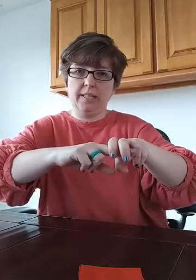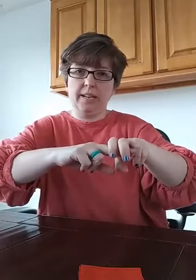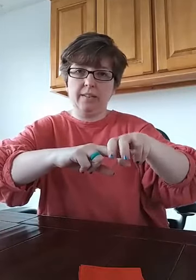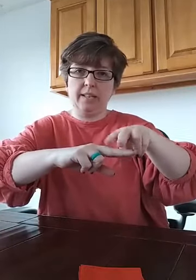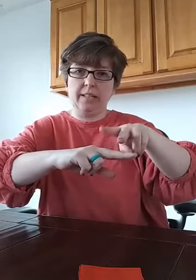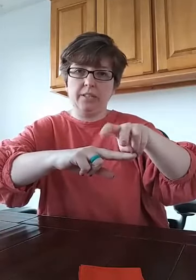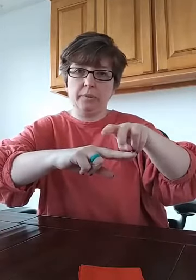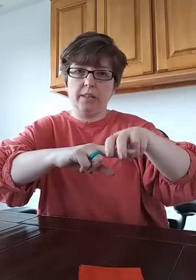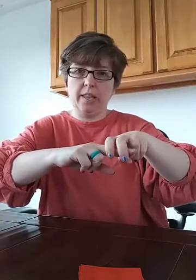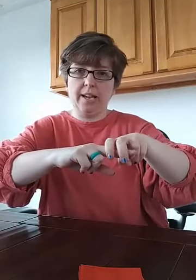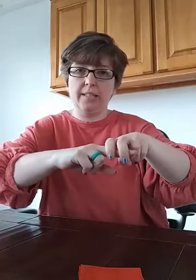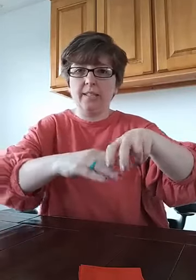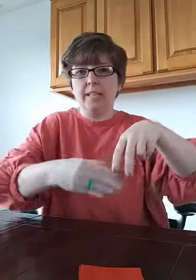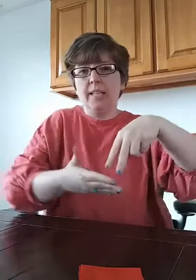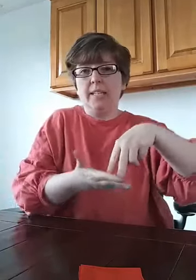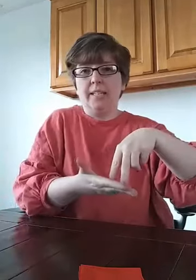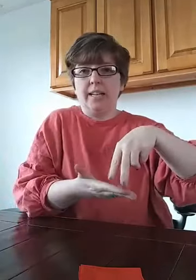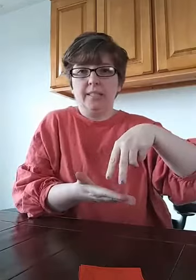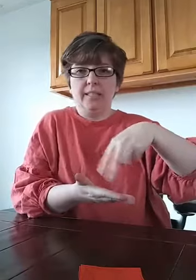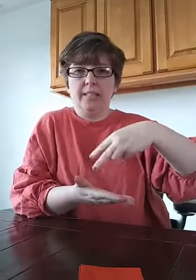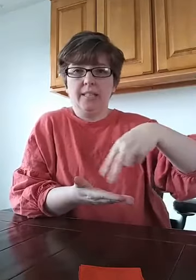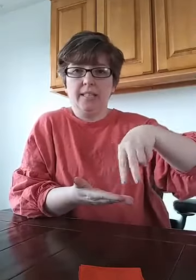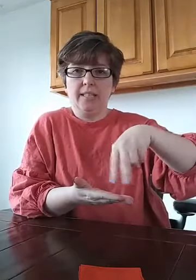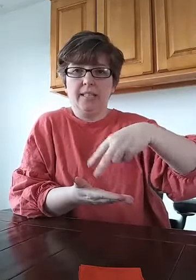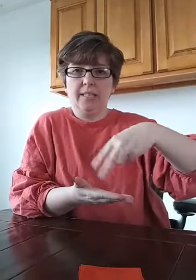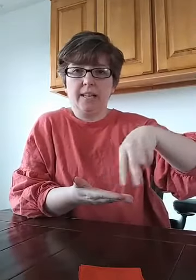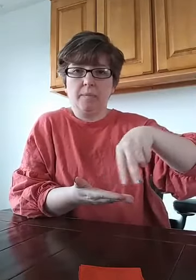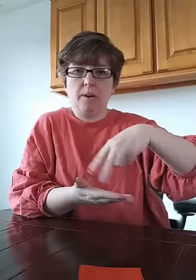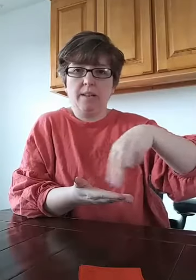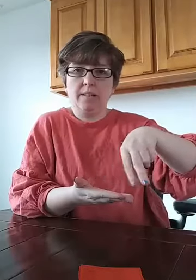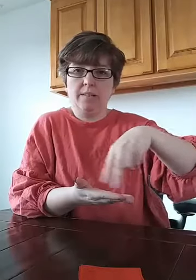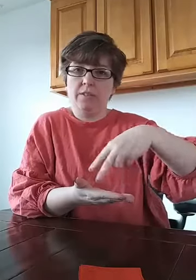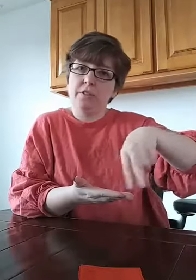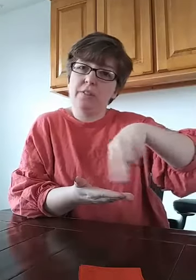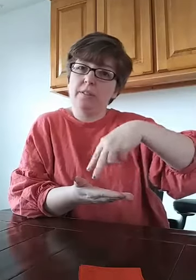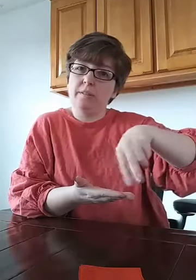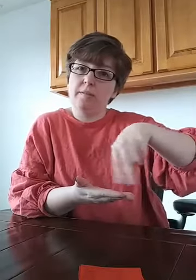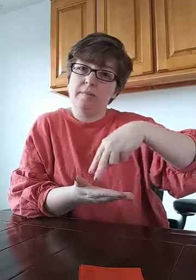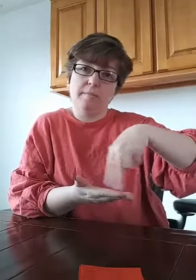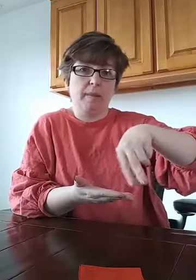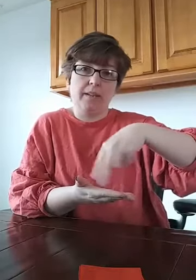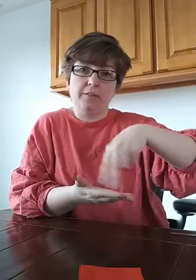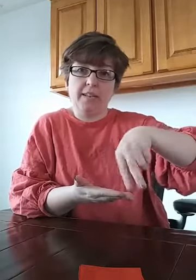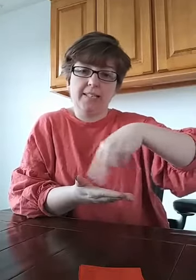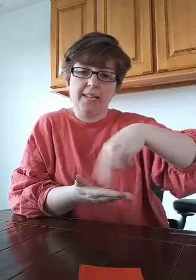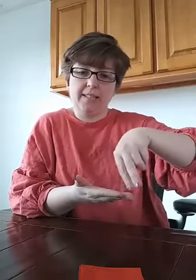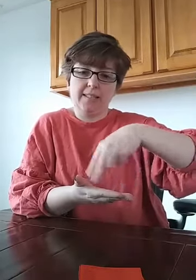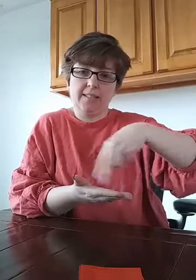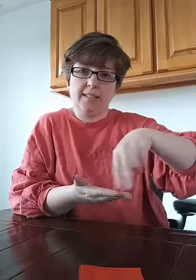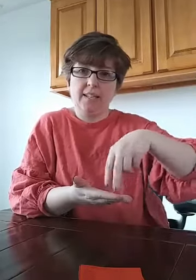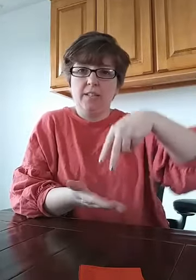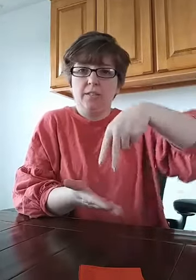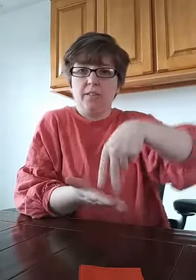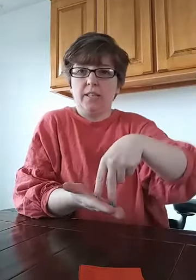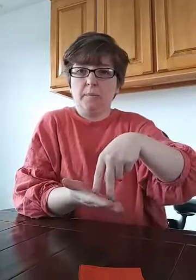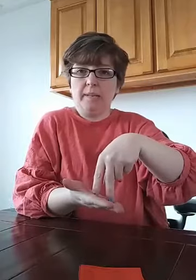down like these were your legs dance is the same way you just make your legs dance this would be